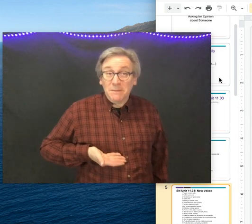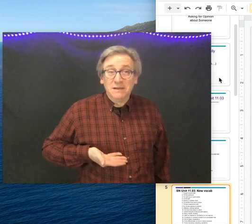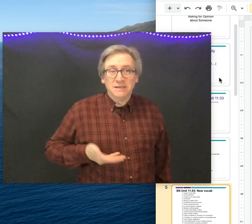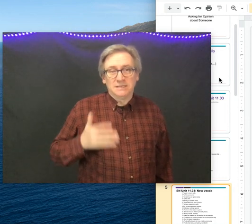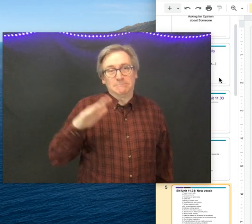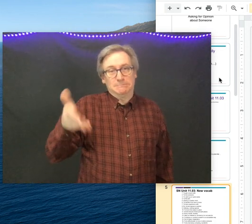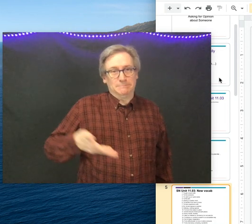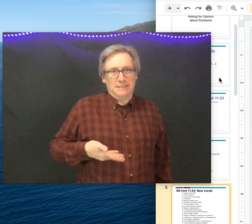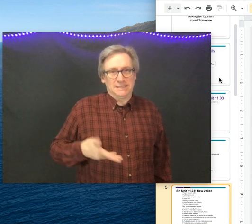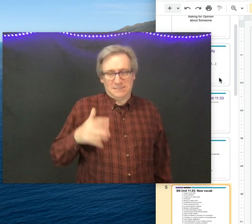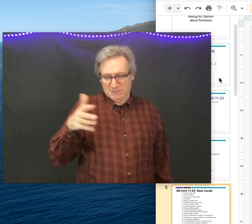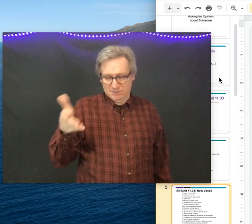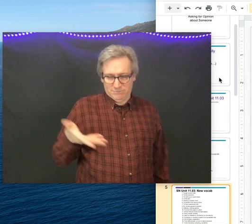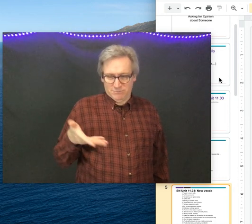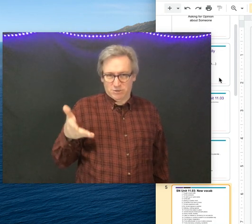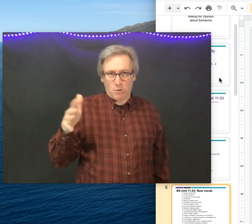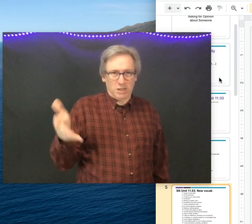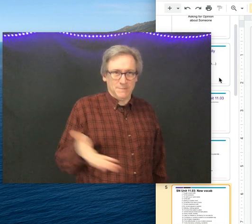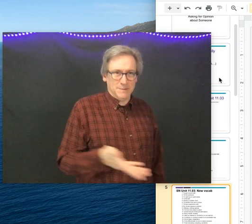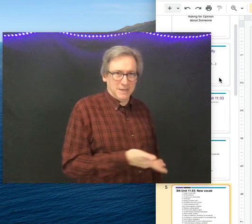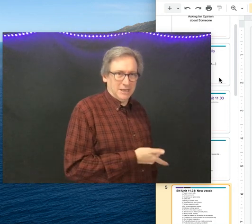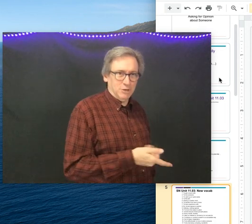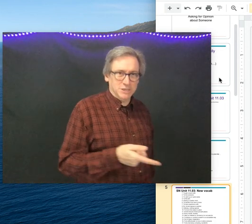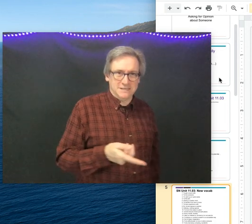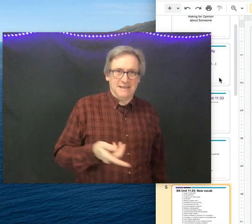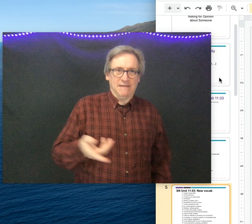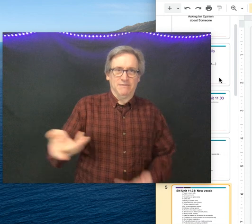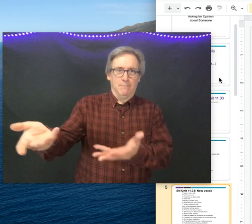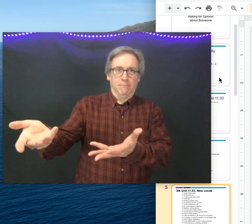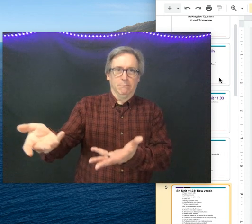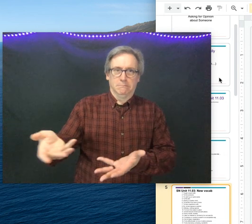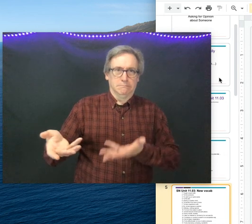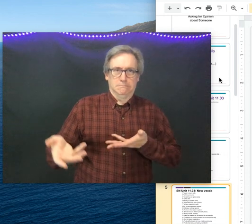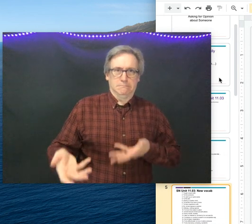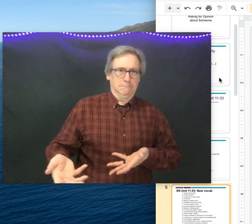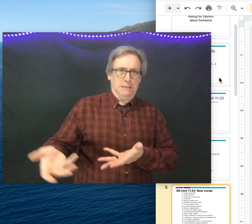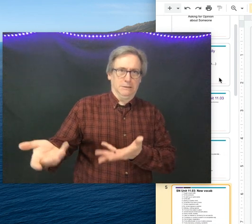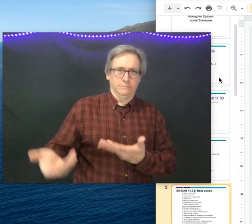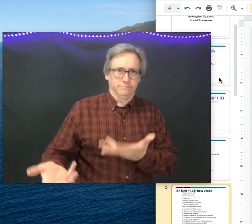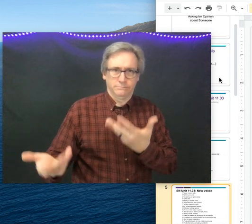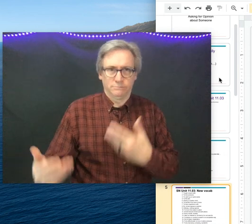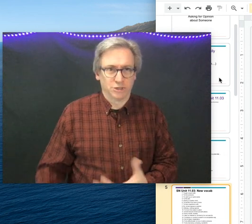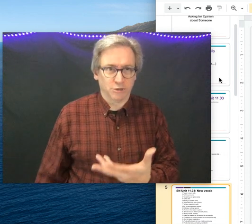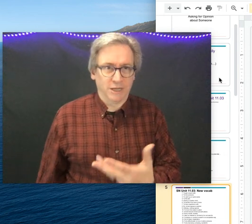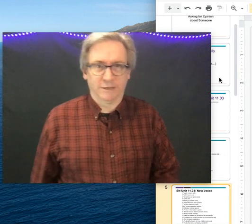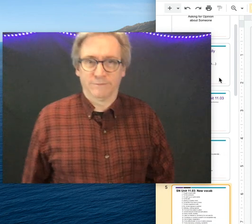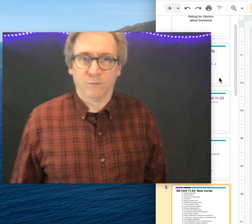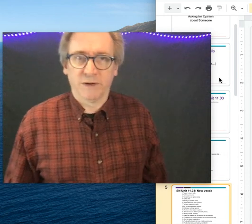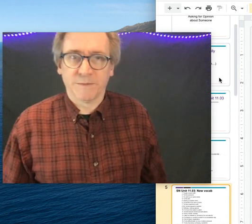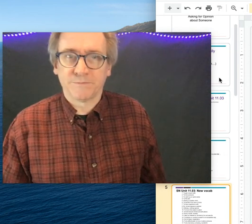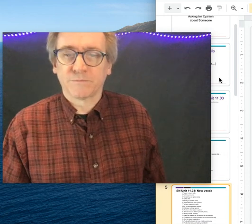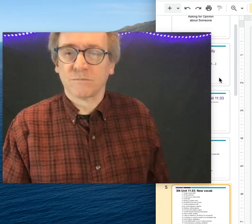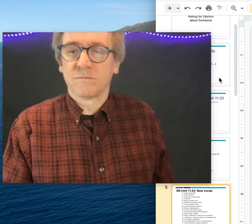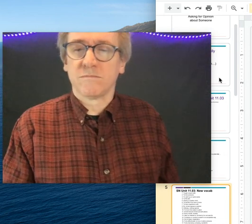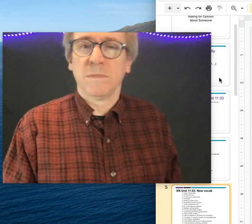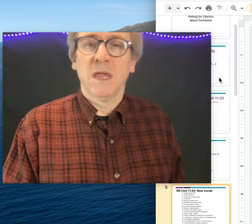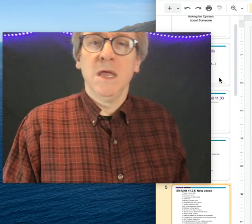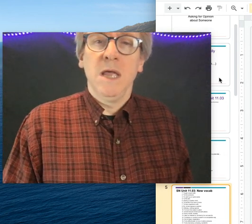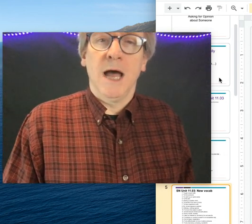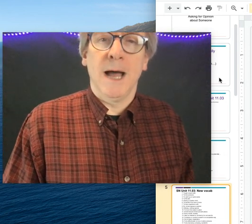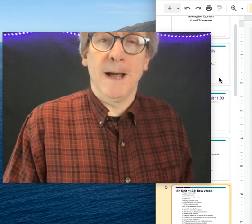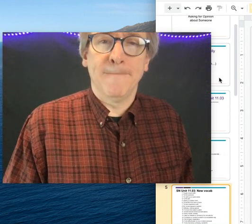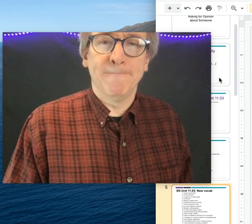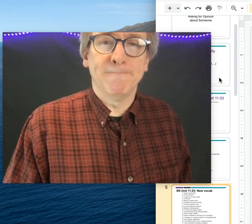welcome. Because you're not welcoming them in. You just gave them, I don't know, a tourniquet. All right.